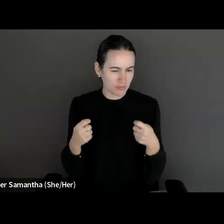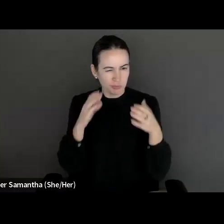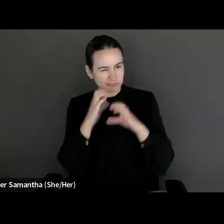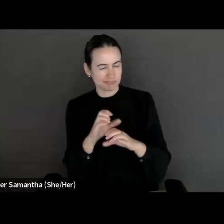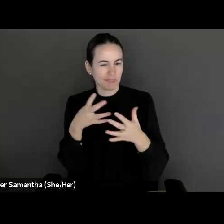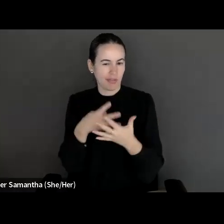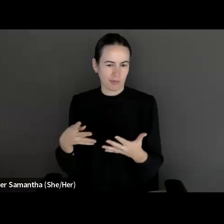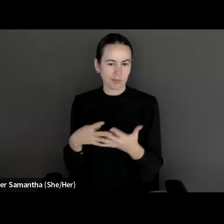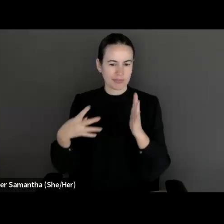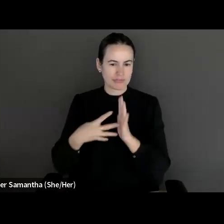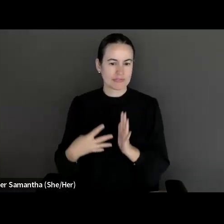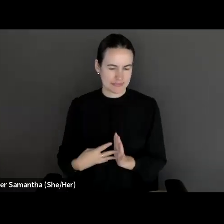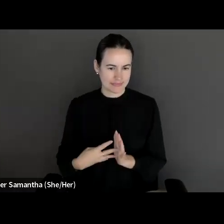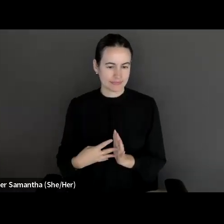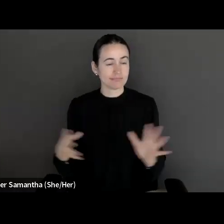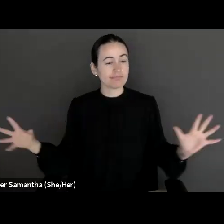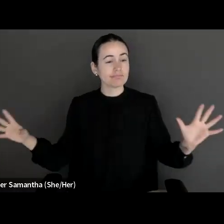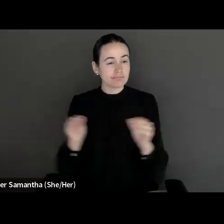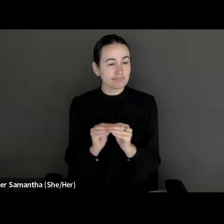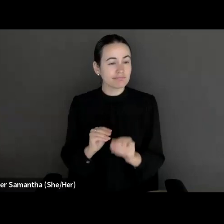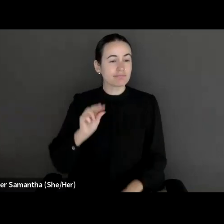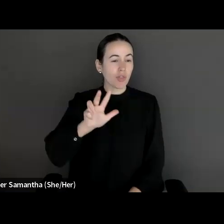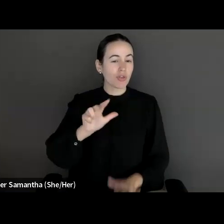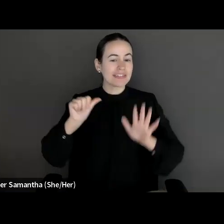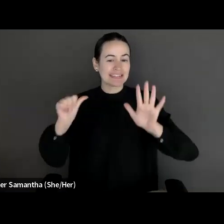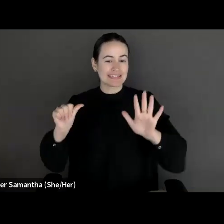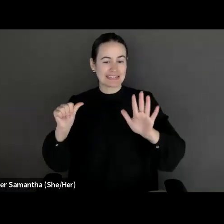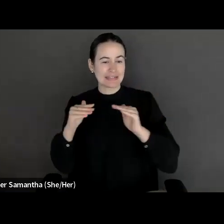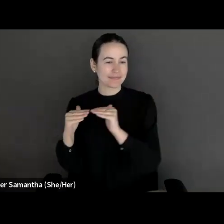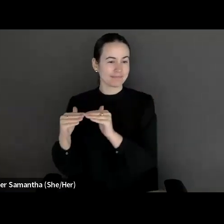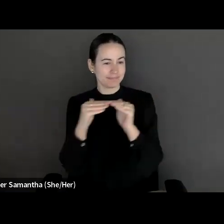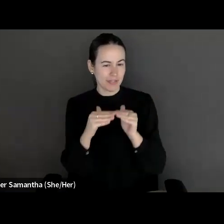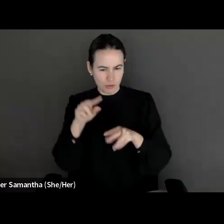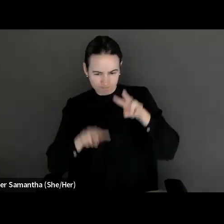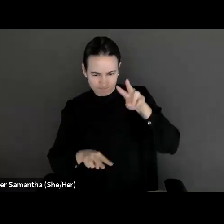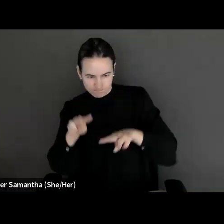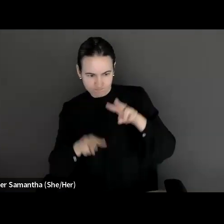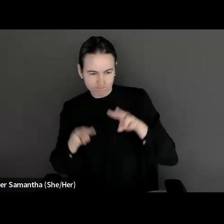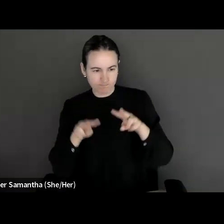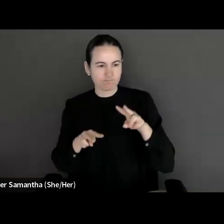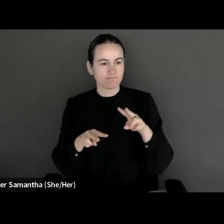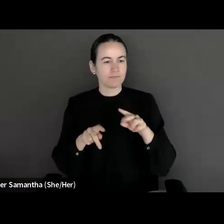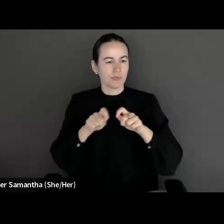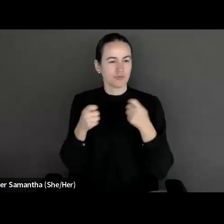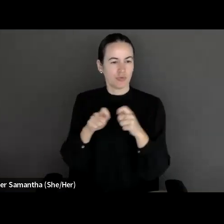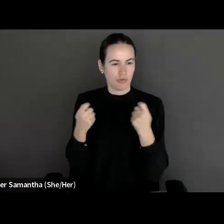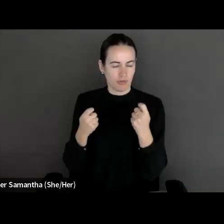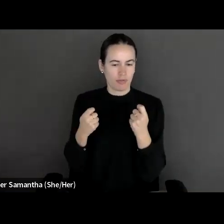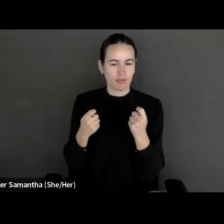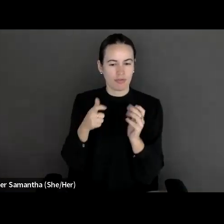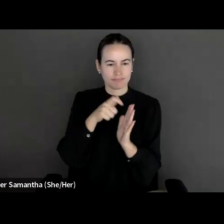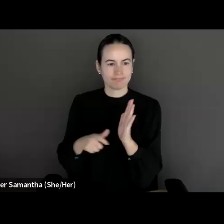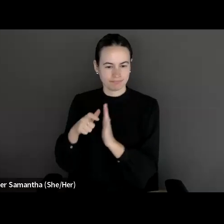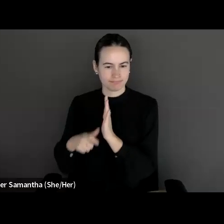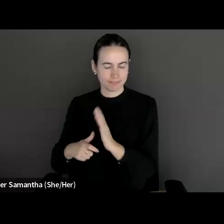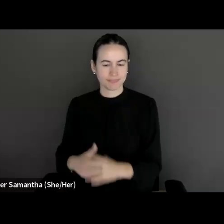peer-reviewed journal articles. Now, we actually had a larger corpus of about 50 studies, because